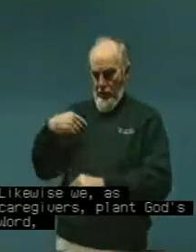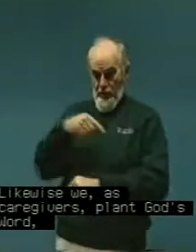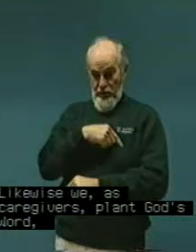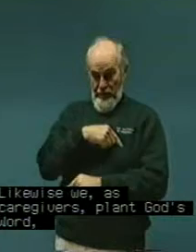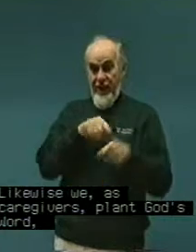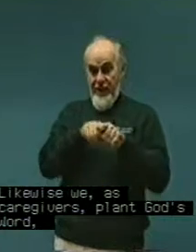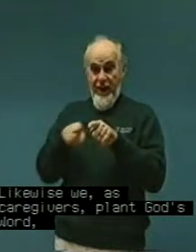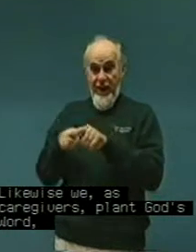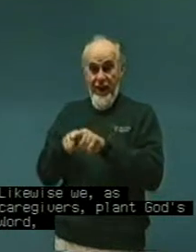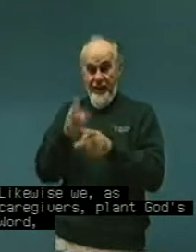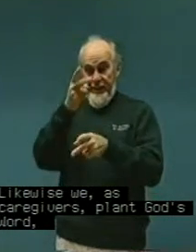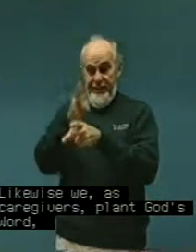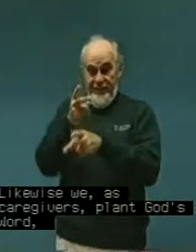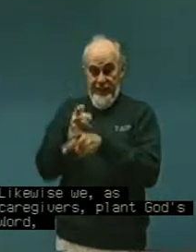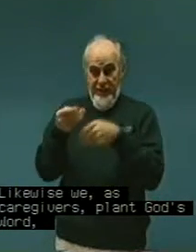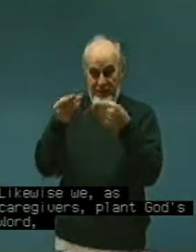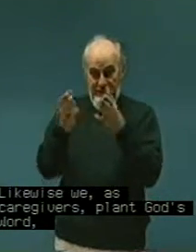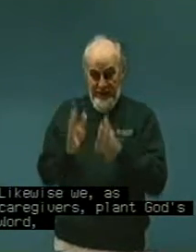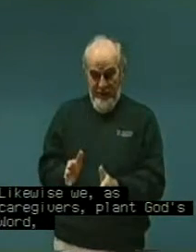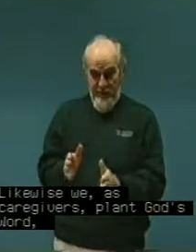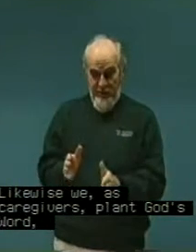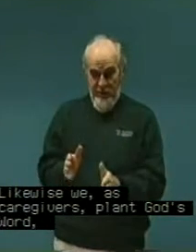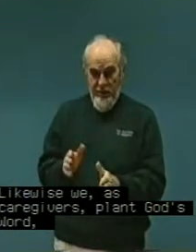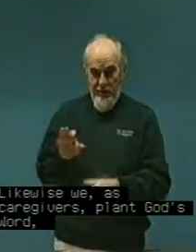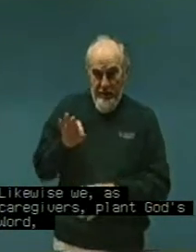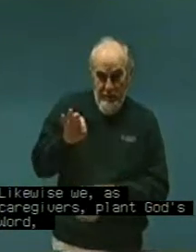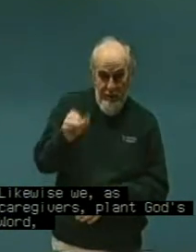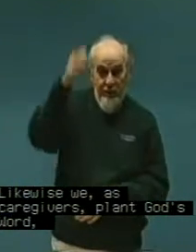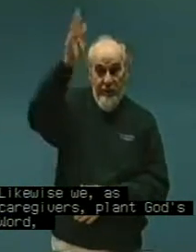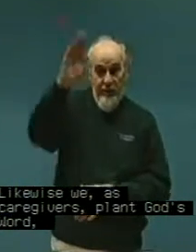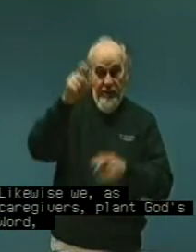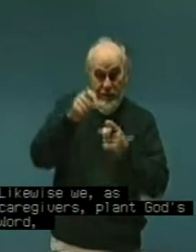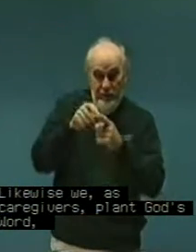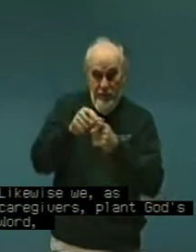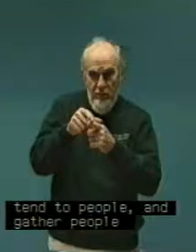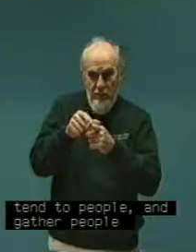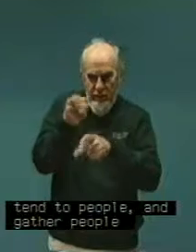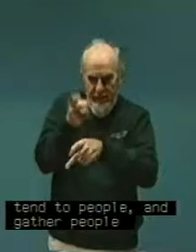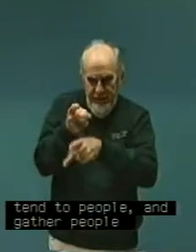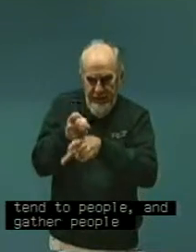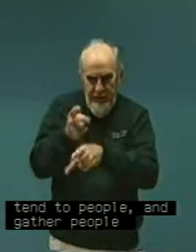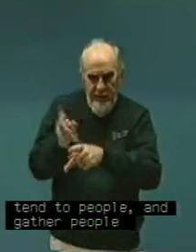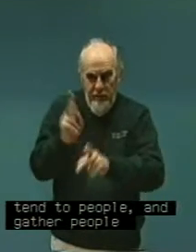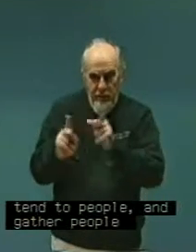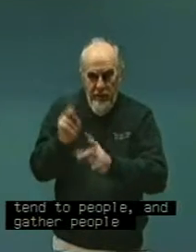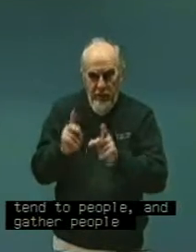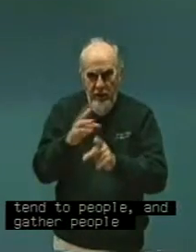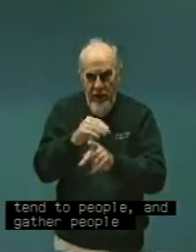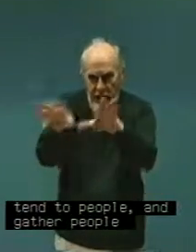Likewise, we, as caregivers, plant God's Word, tend to people,